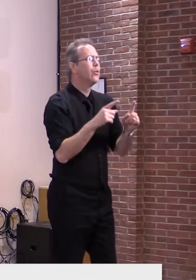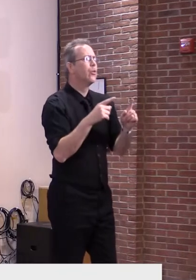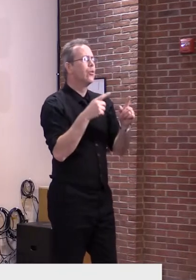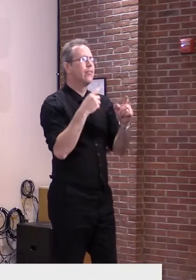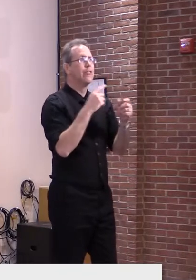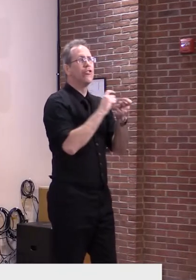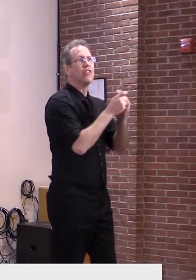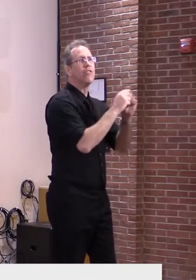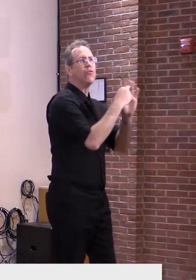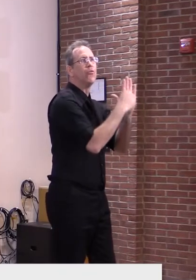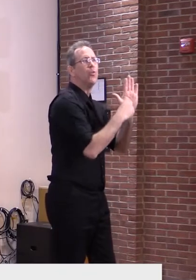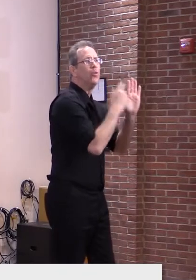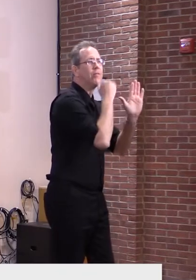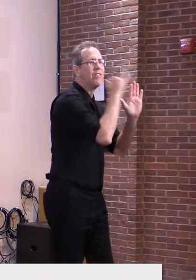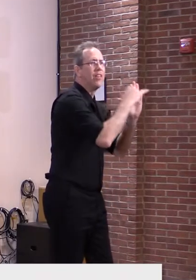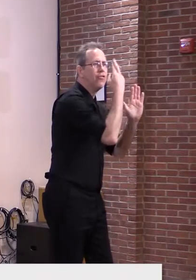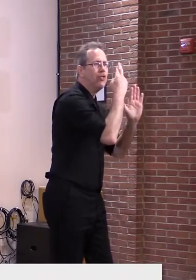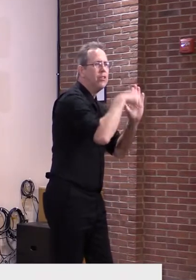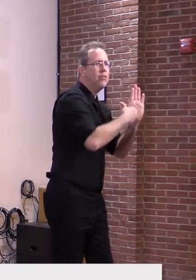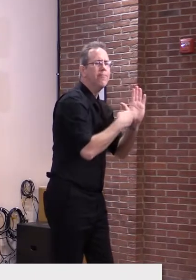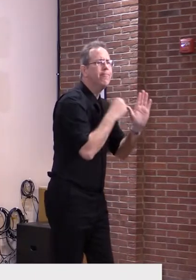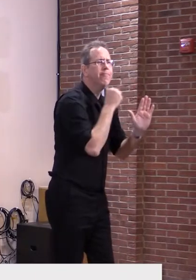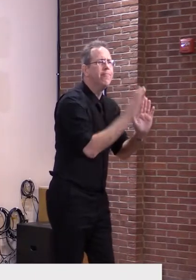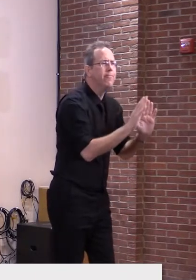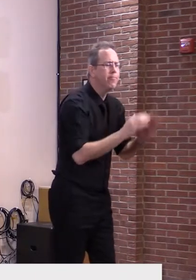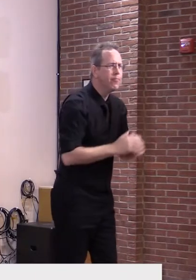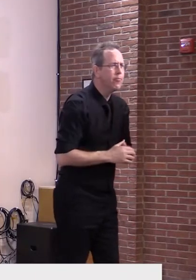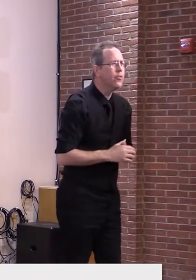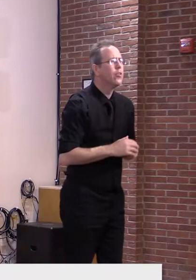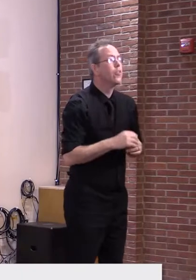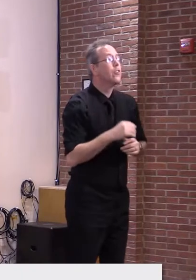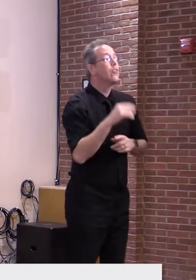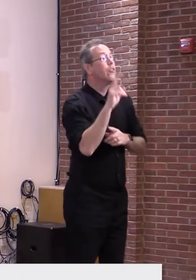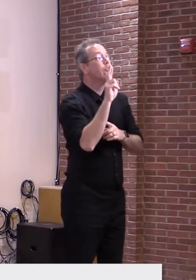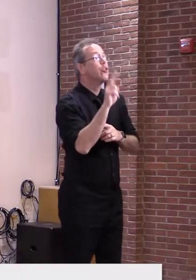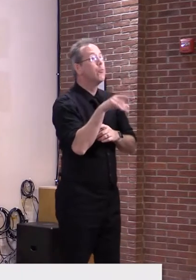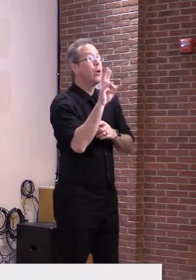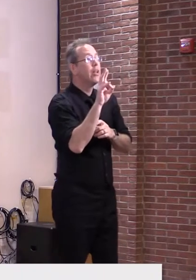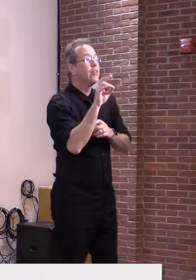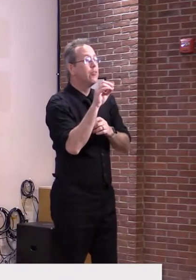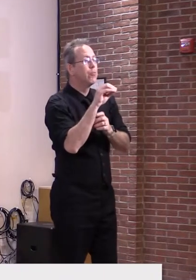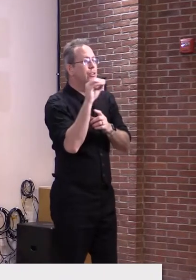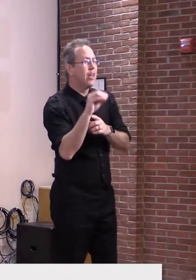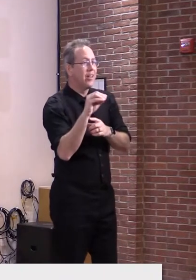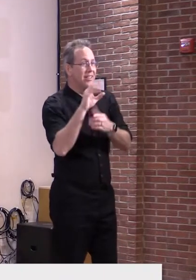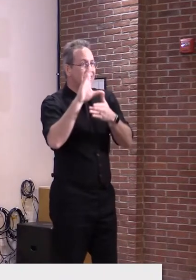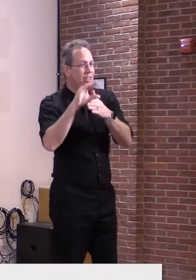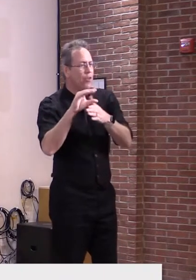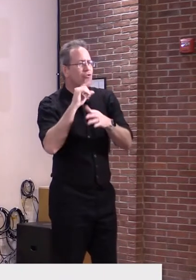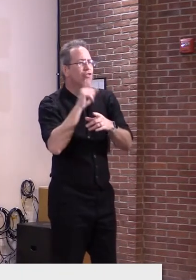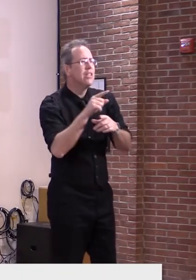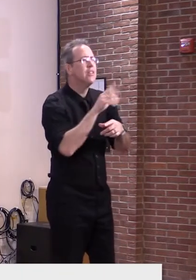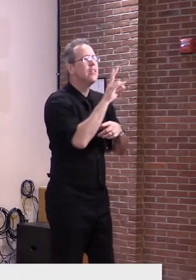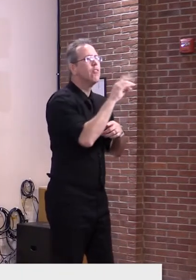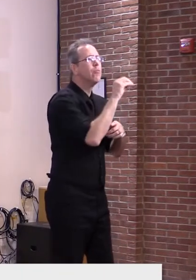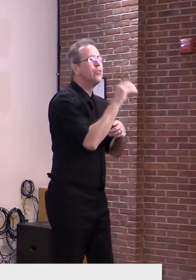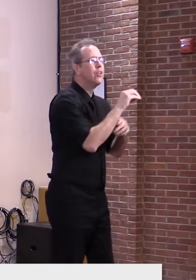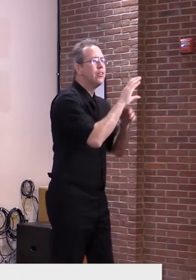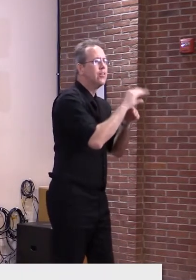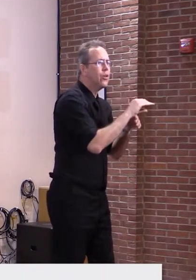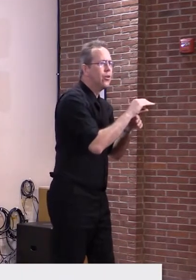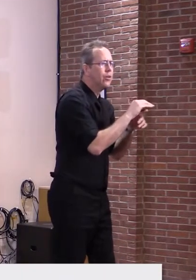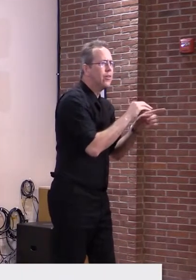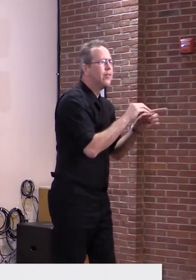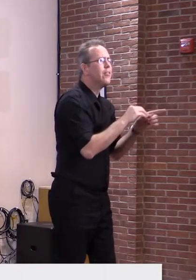Instead of the 2.2% discount rate, we now can use a 7% discount rate, which is the same discount